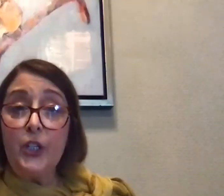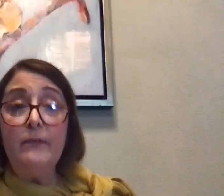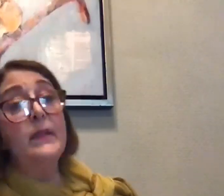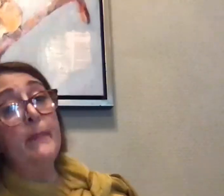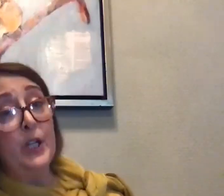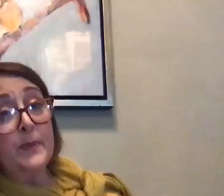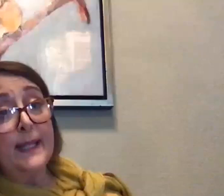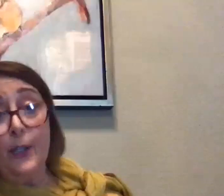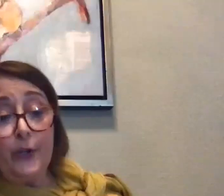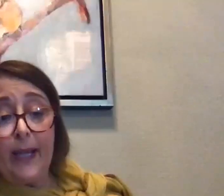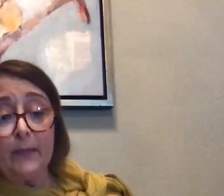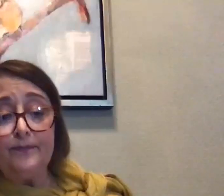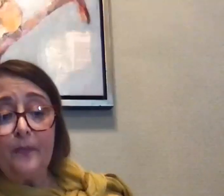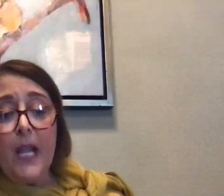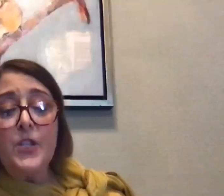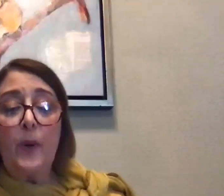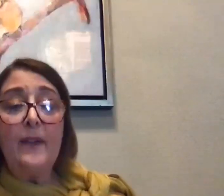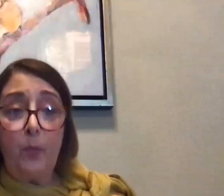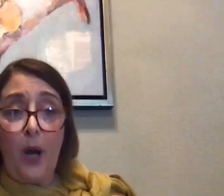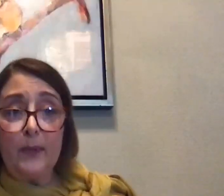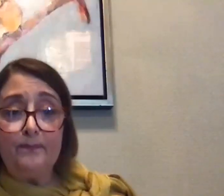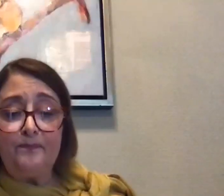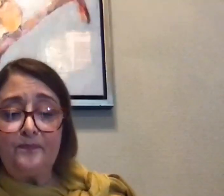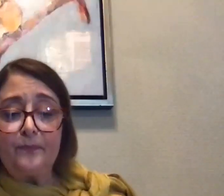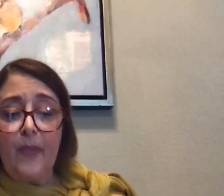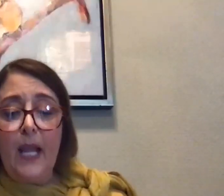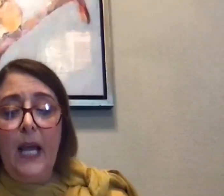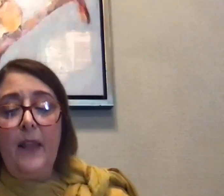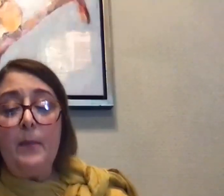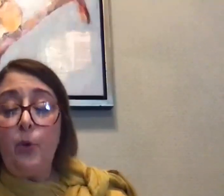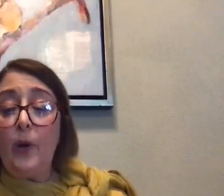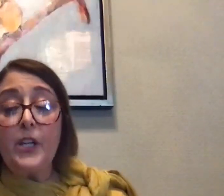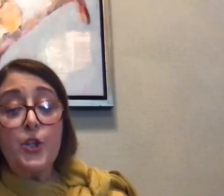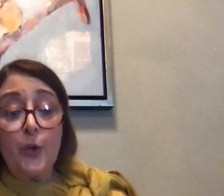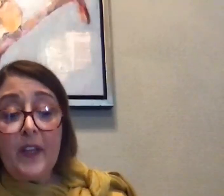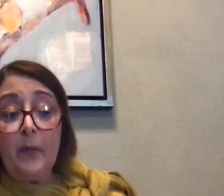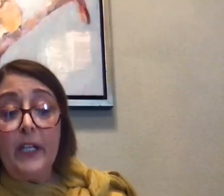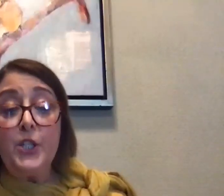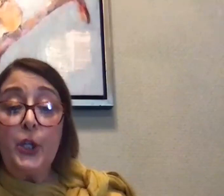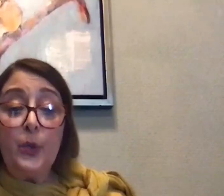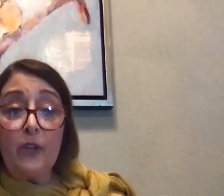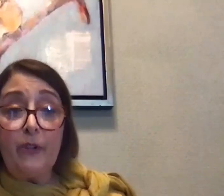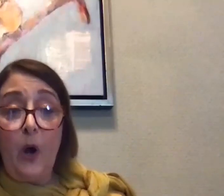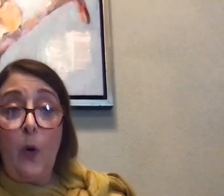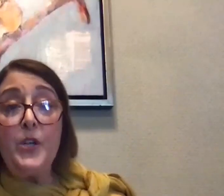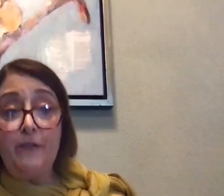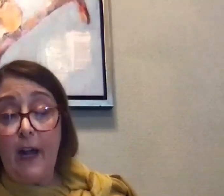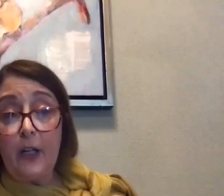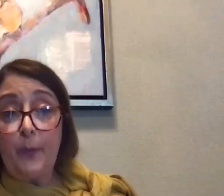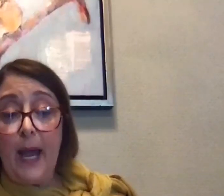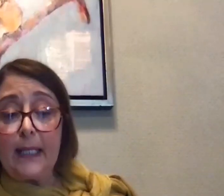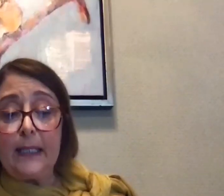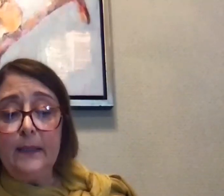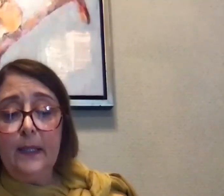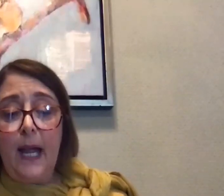she could, the management said no, you can't. So we have a problem. The employee assured the committee she could work from home when she filed